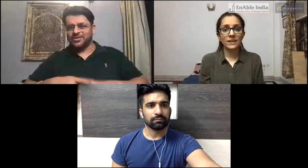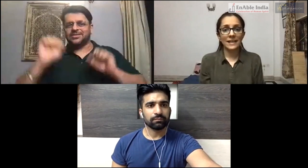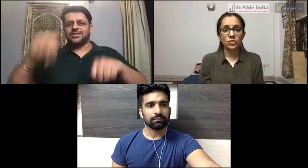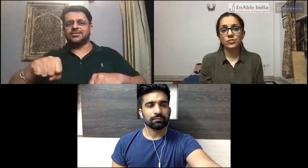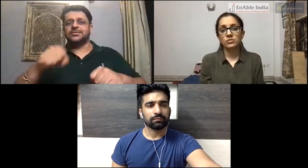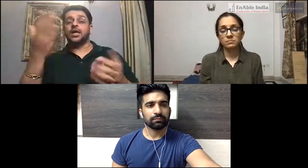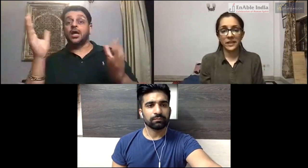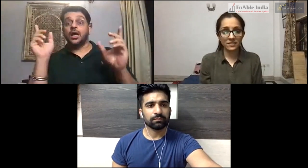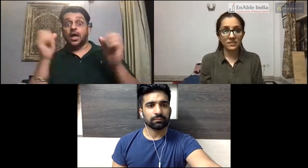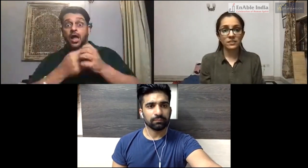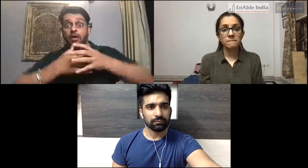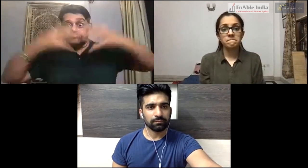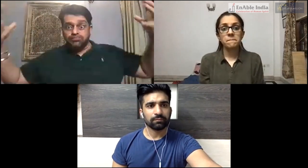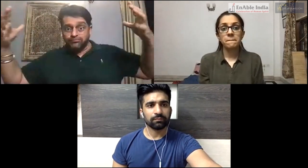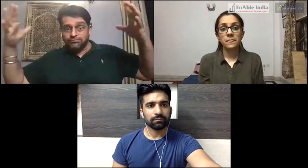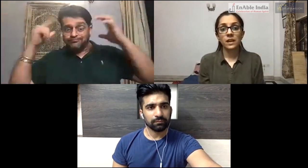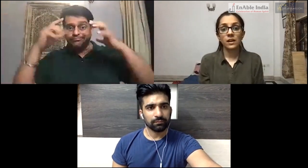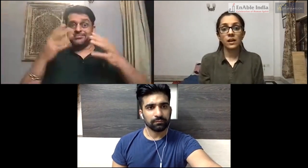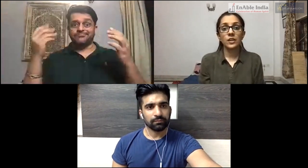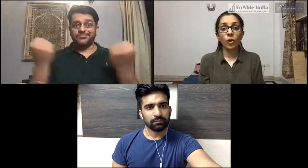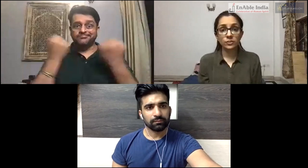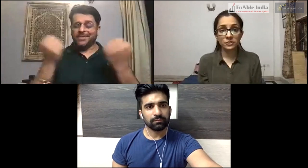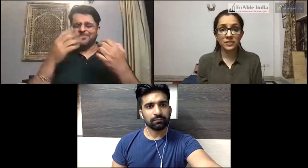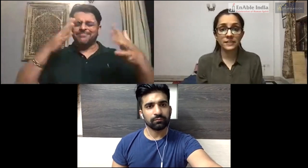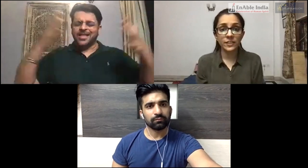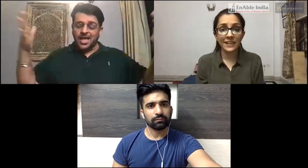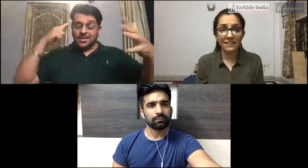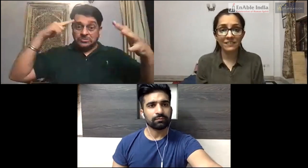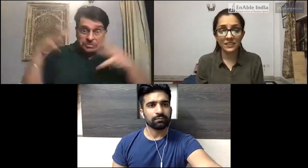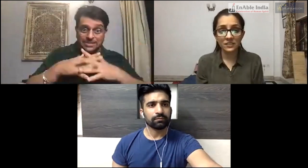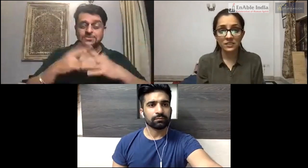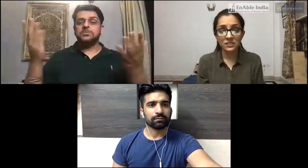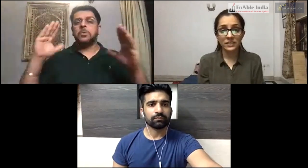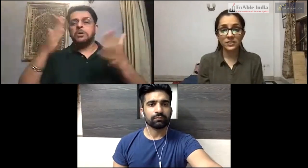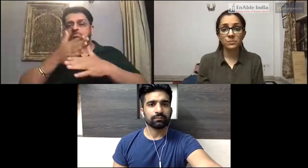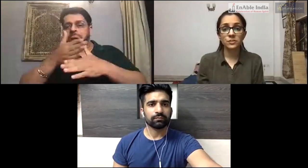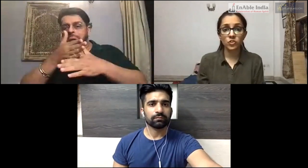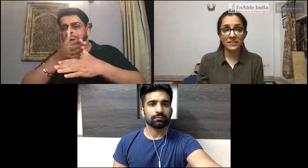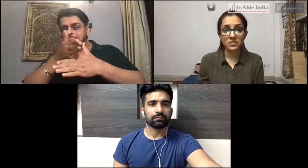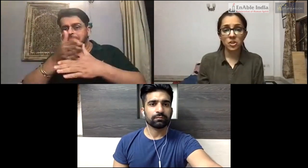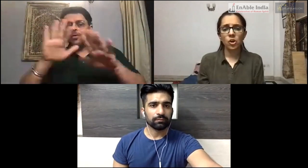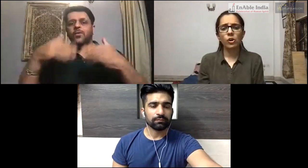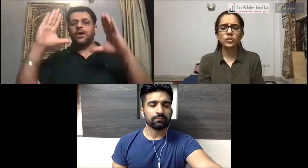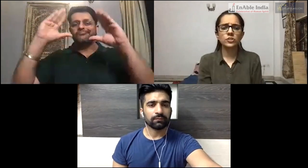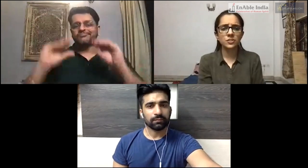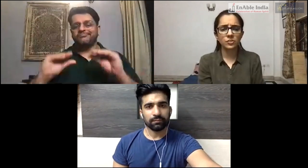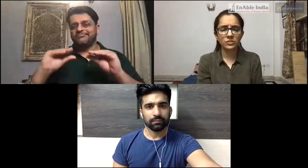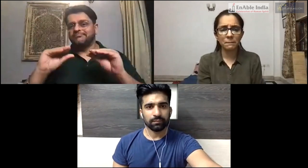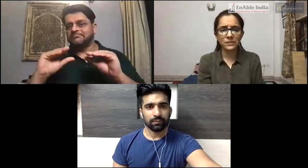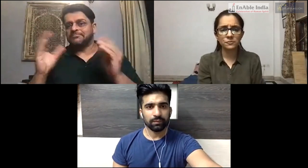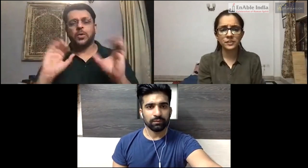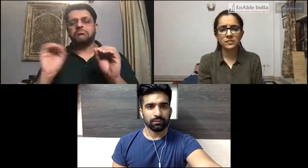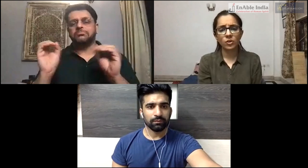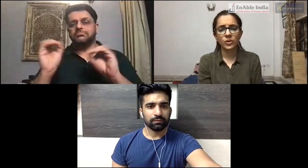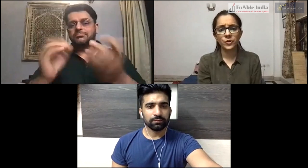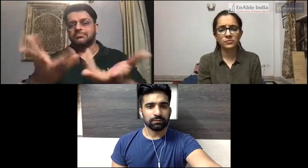or anxious or depressed. A lot of difficulty you're having in terms of stress, or just some bits